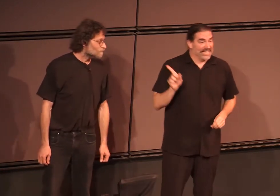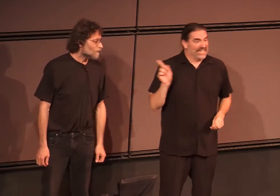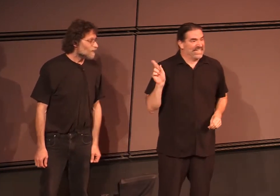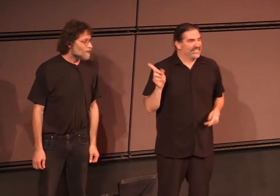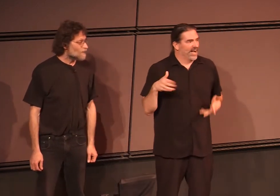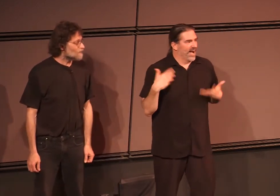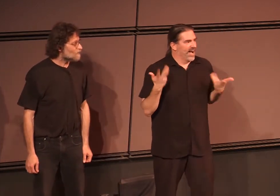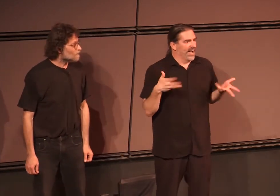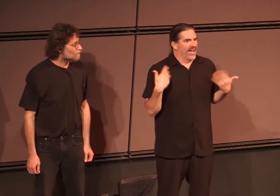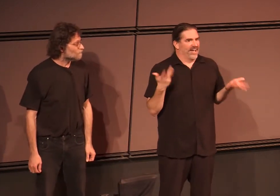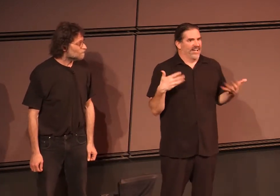He's